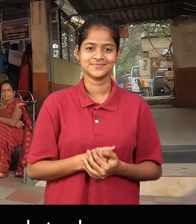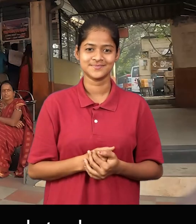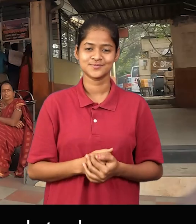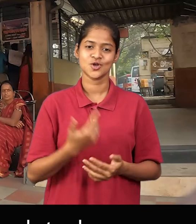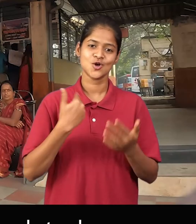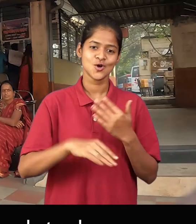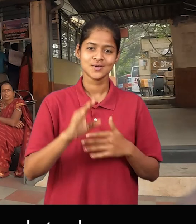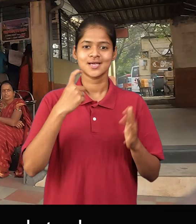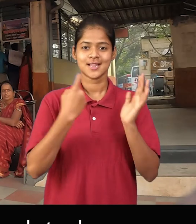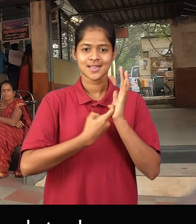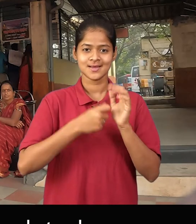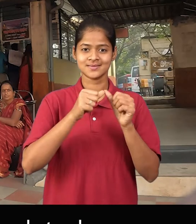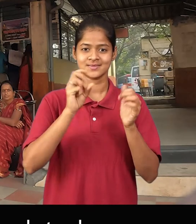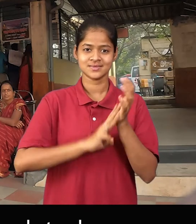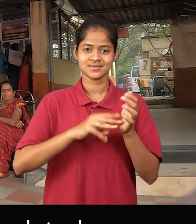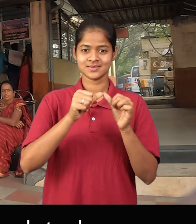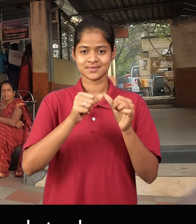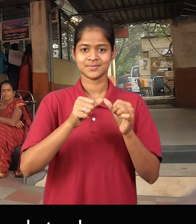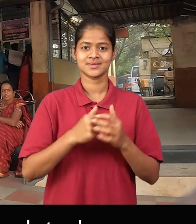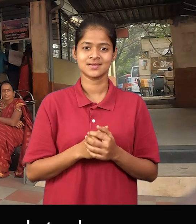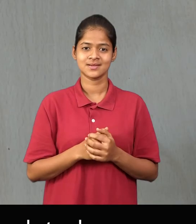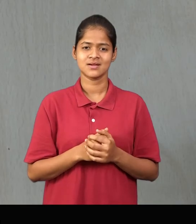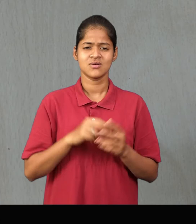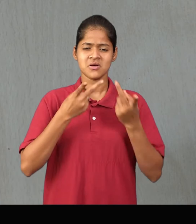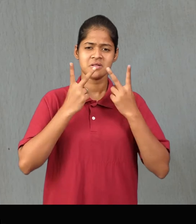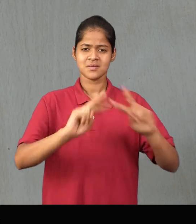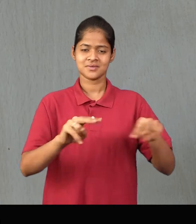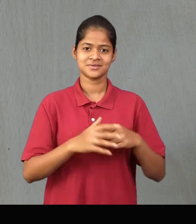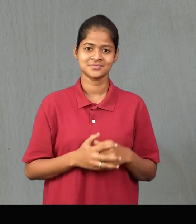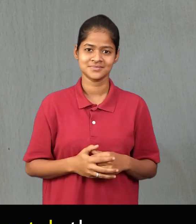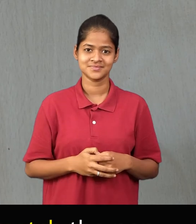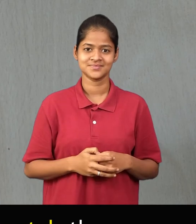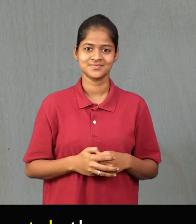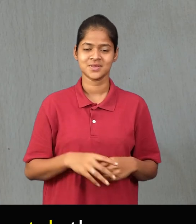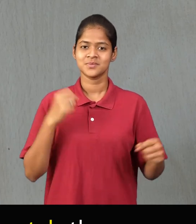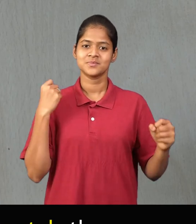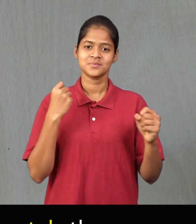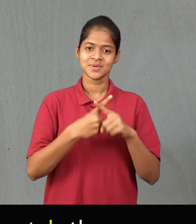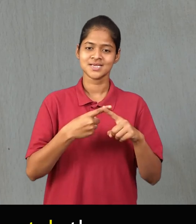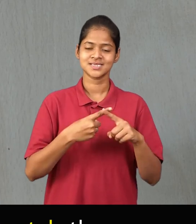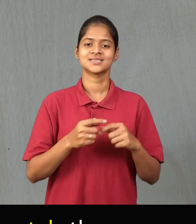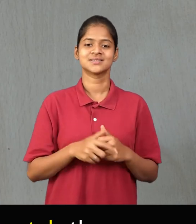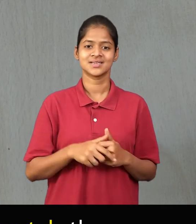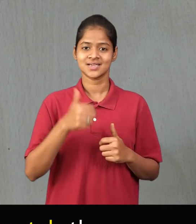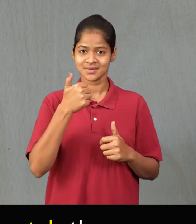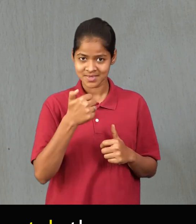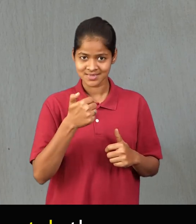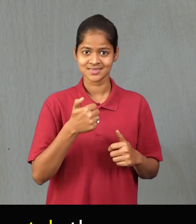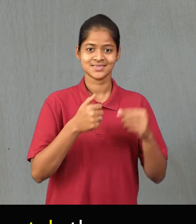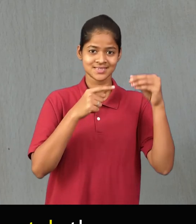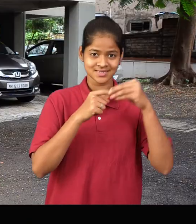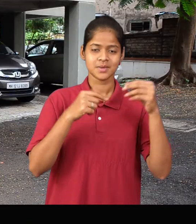Rama will go back today. Match This cap does not match